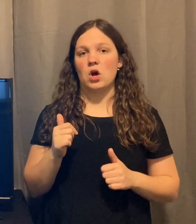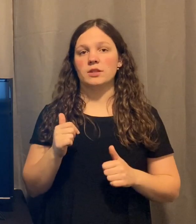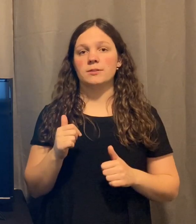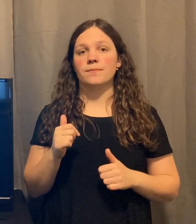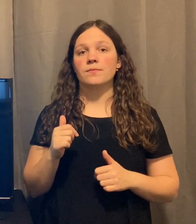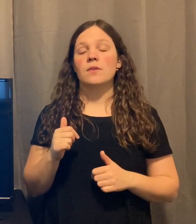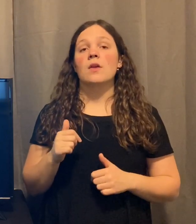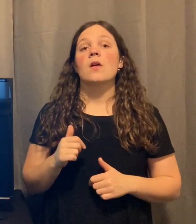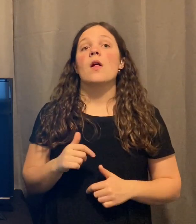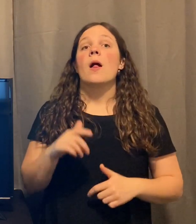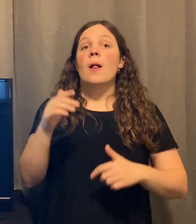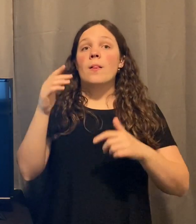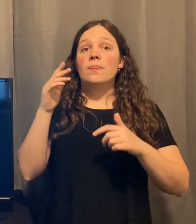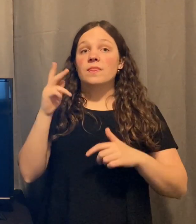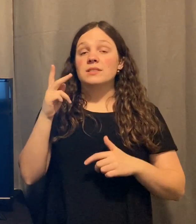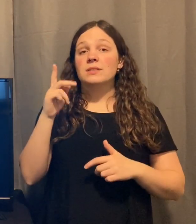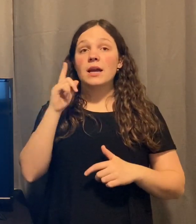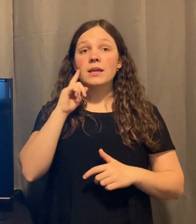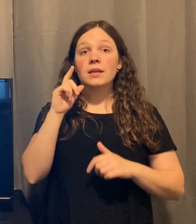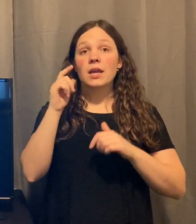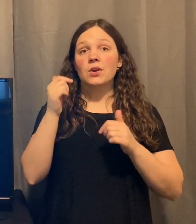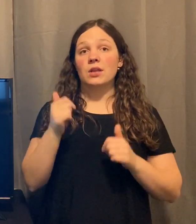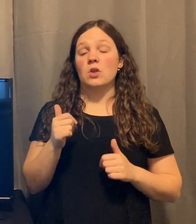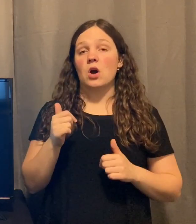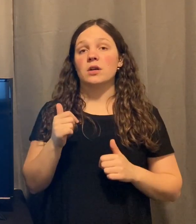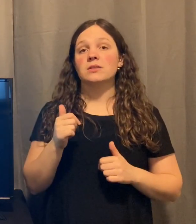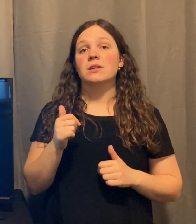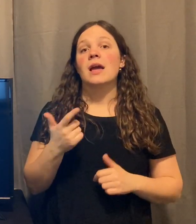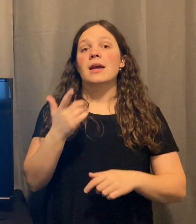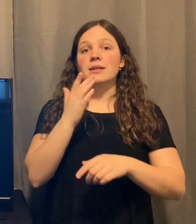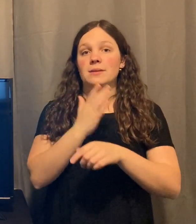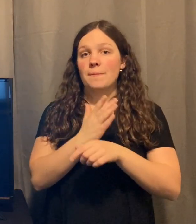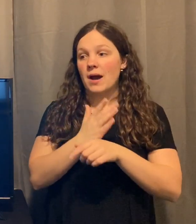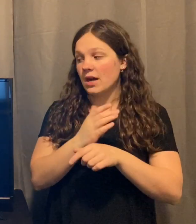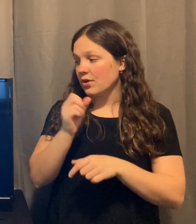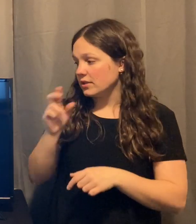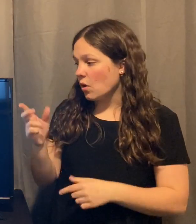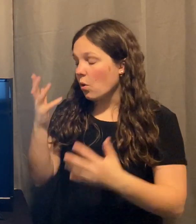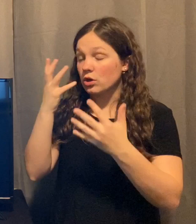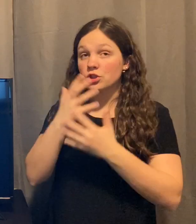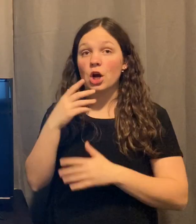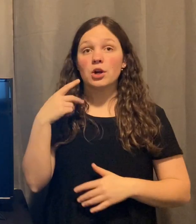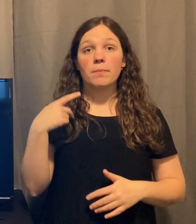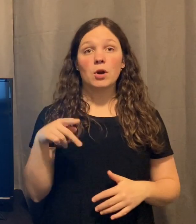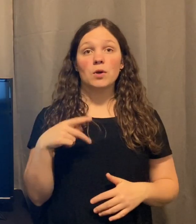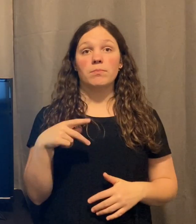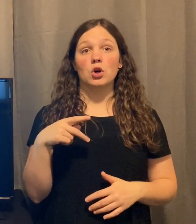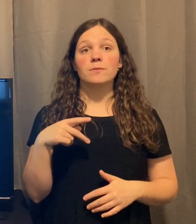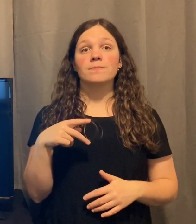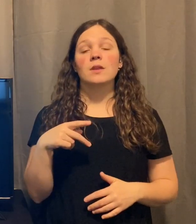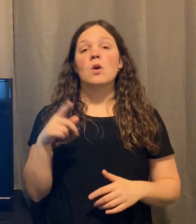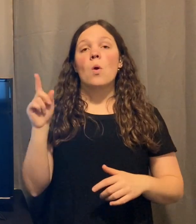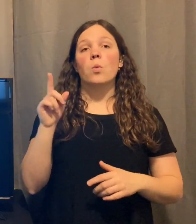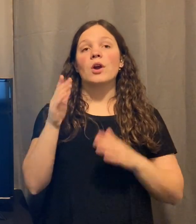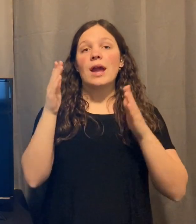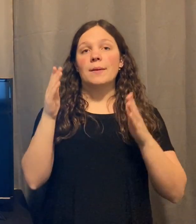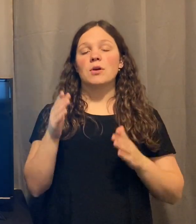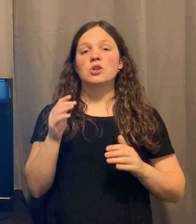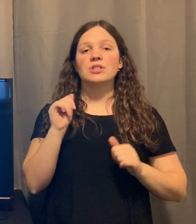loss. The second hearing loss is moderate or dark purple, where a person